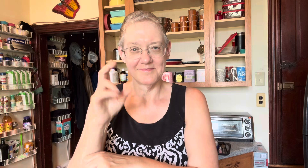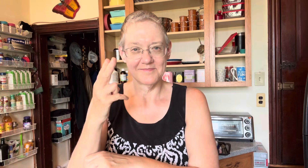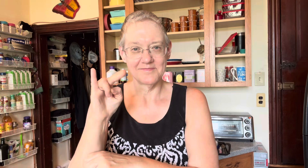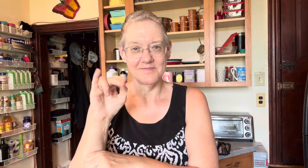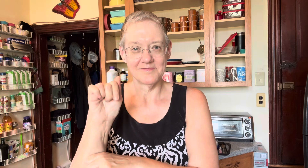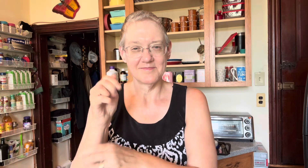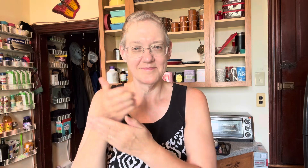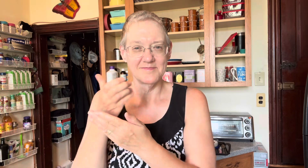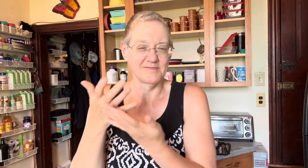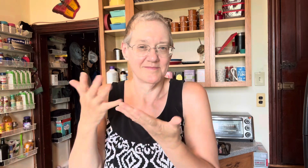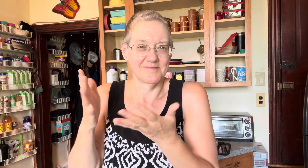Chia cereal before bed.